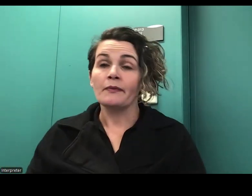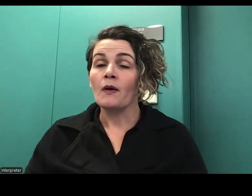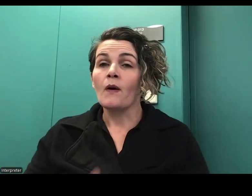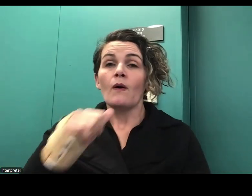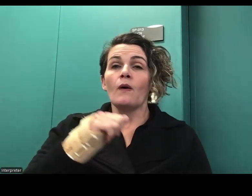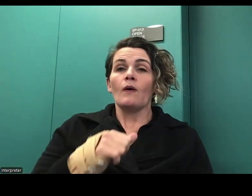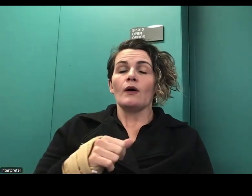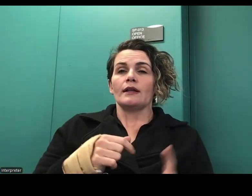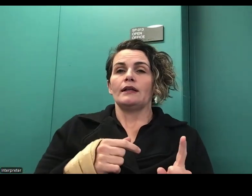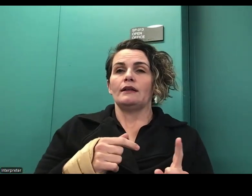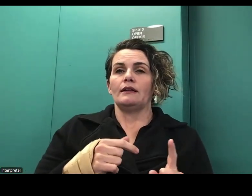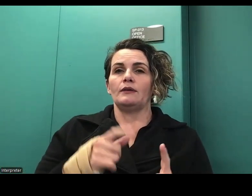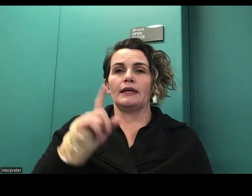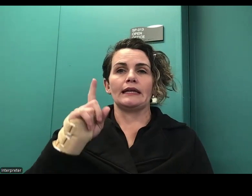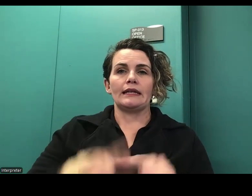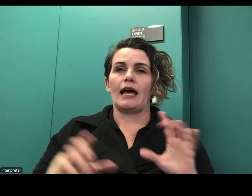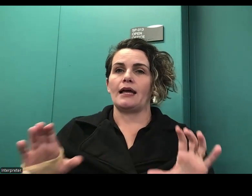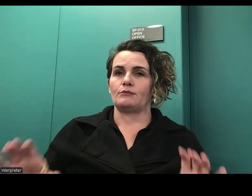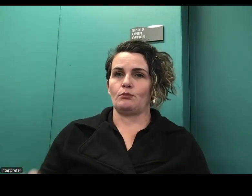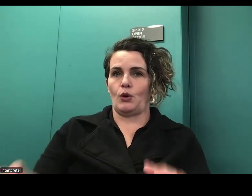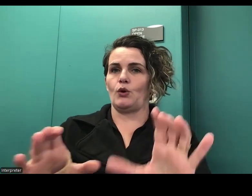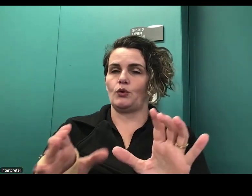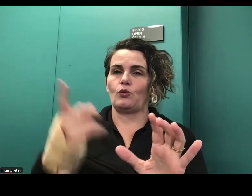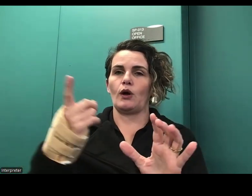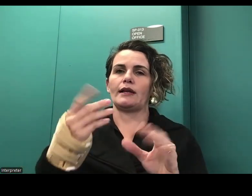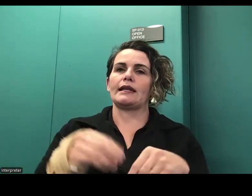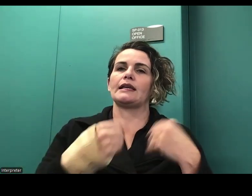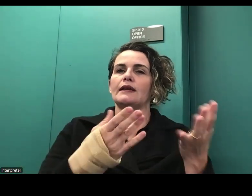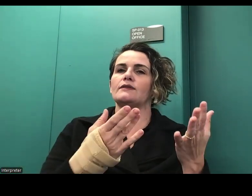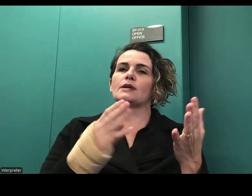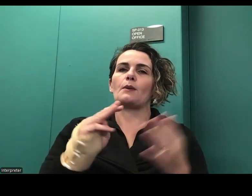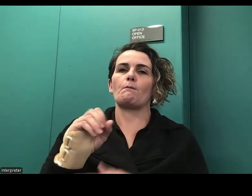moral character values. This is very similar to what the earlier one.